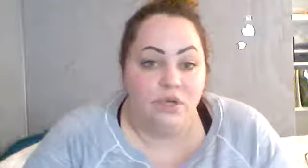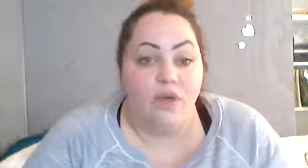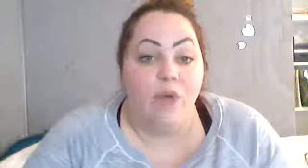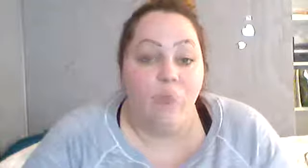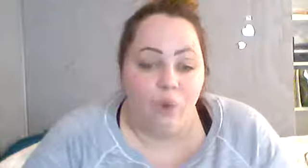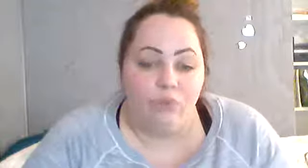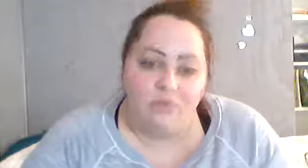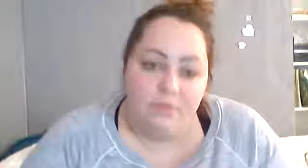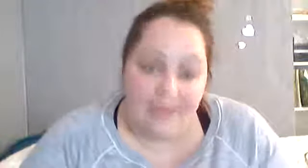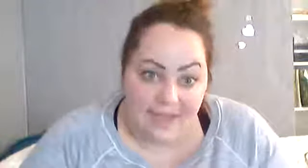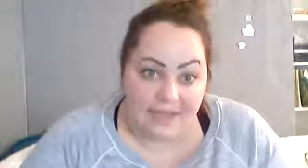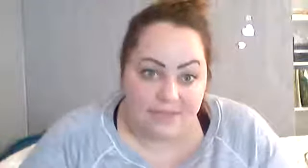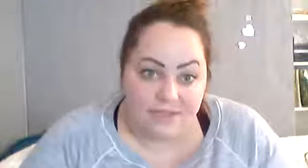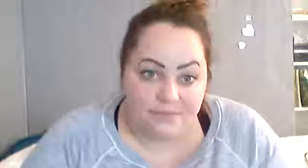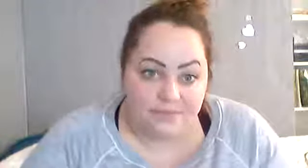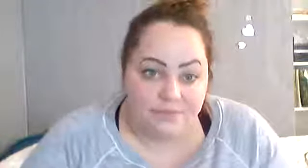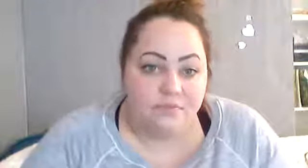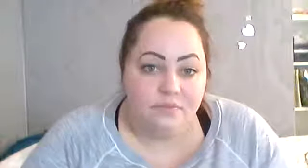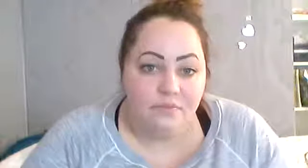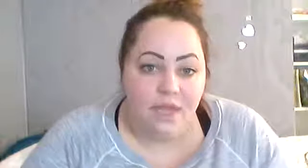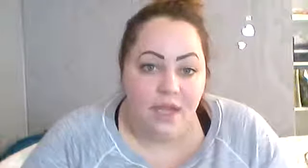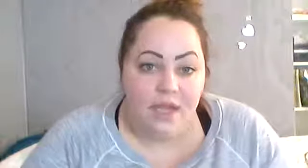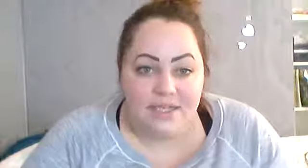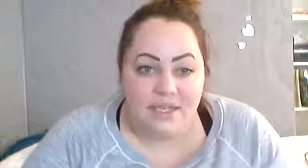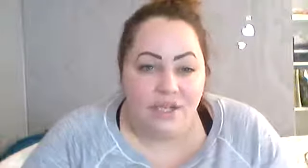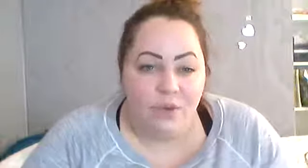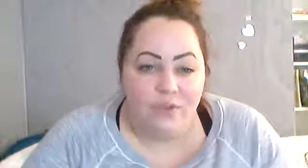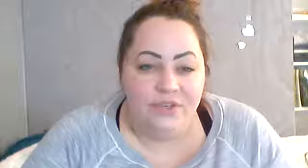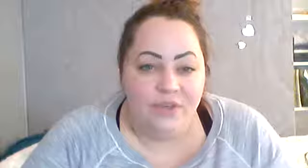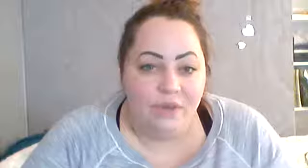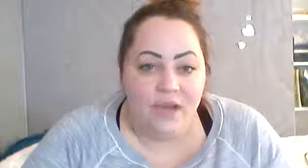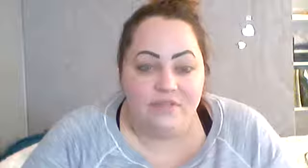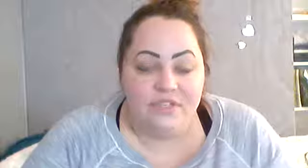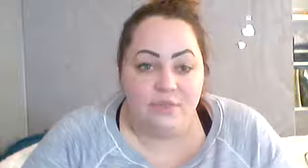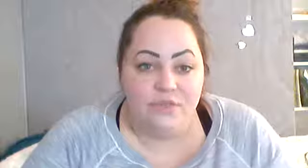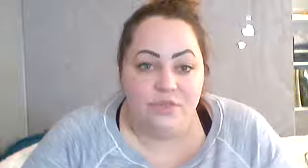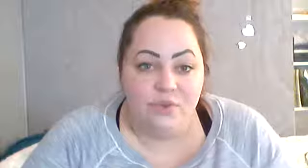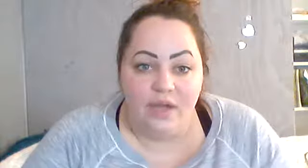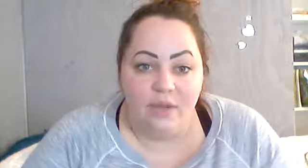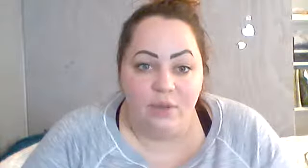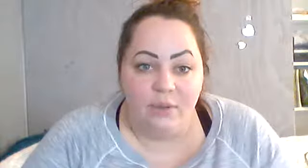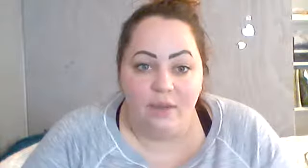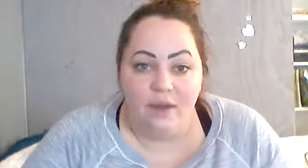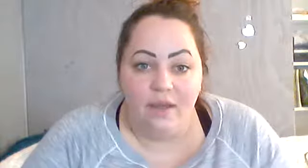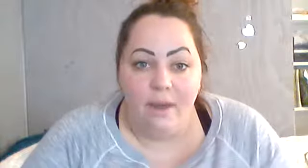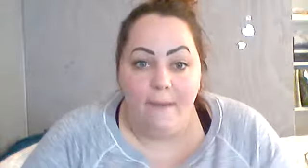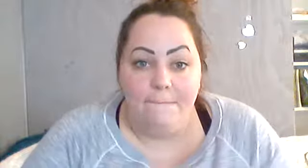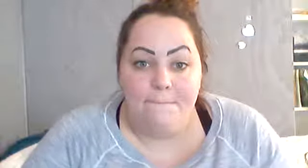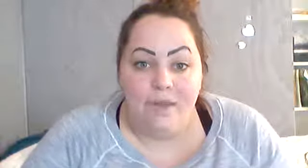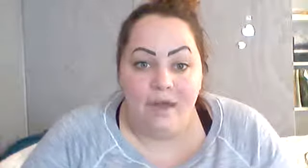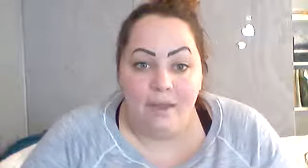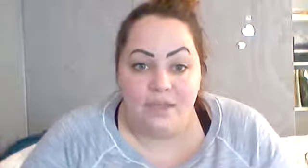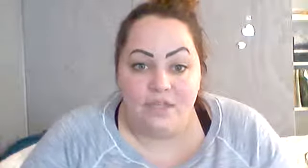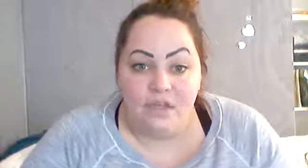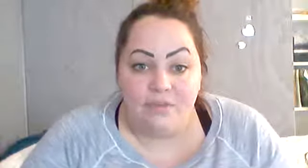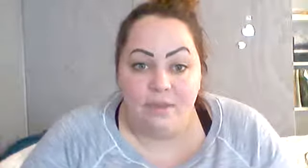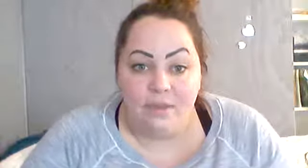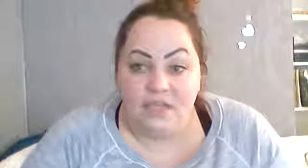not won't, but can't. Because I know we don't have summer school at Gorman. But I'm gonna talk to my boss and